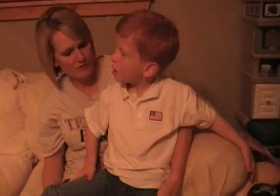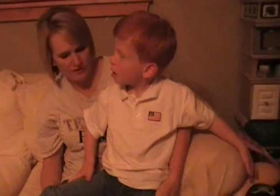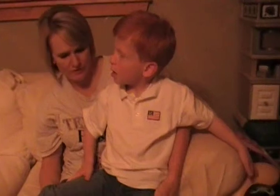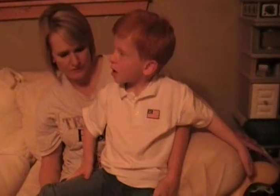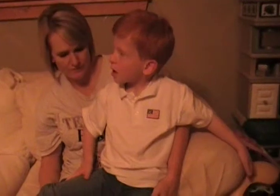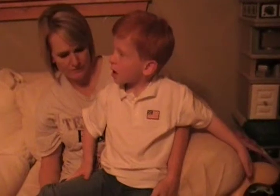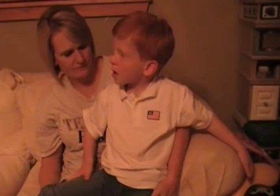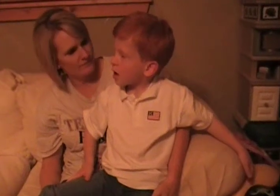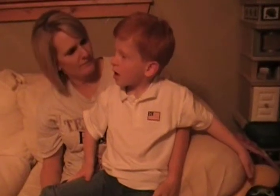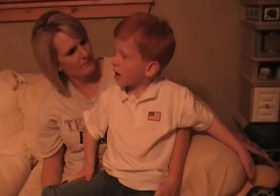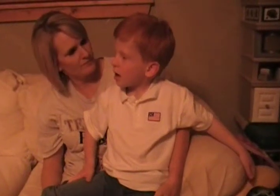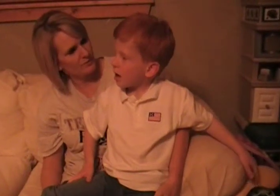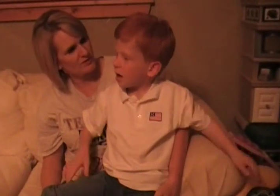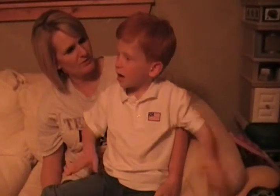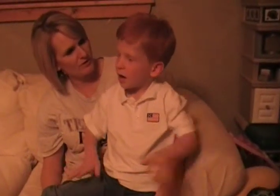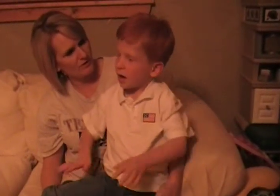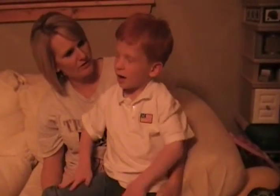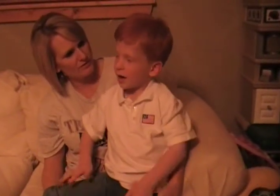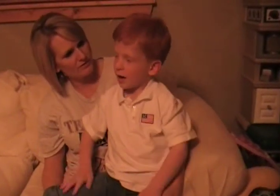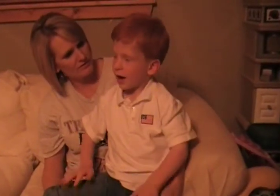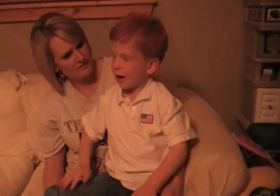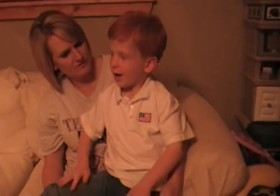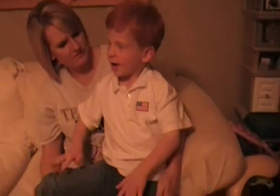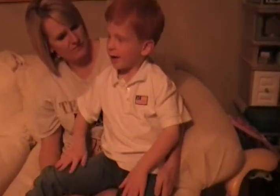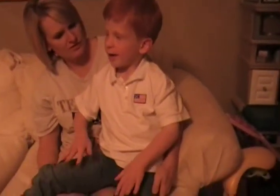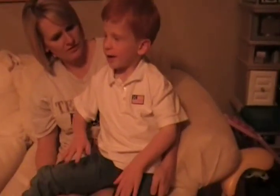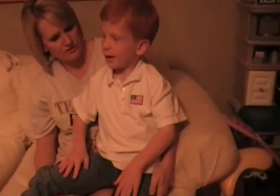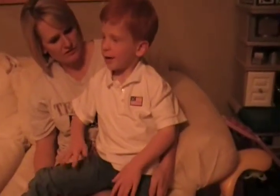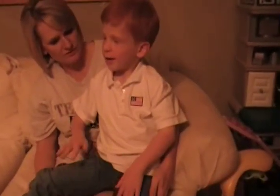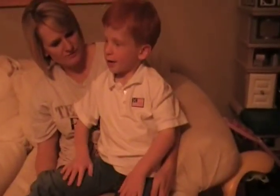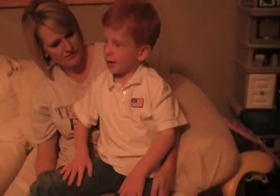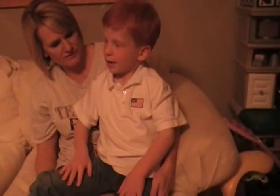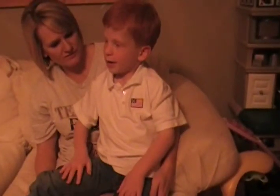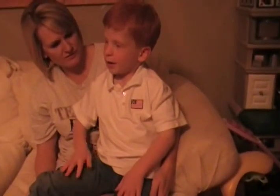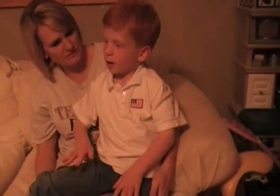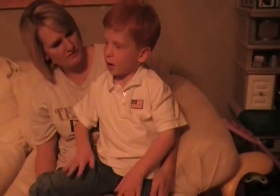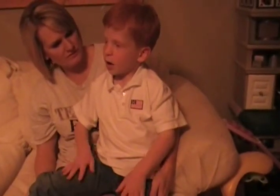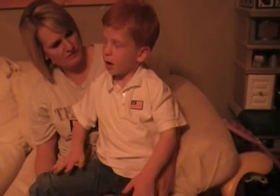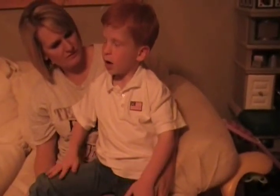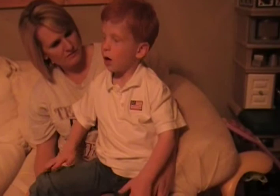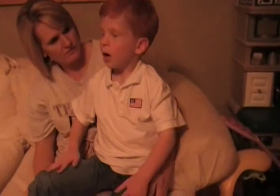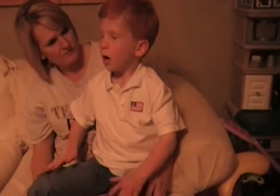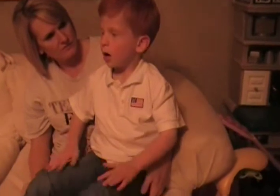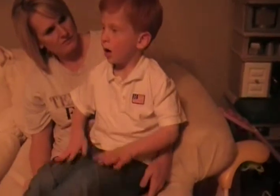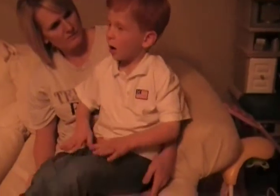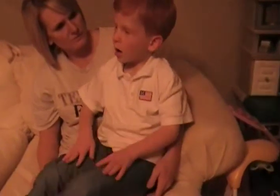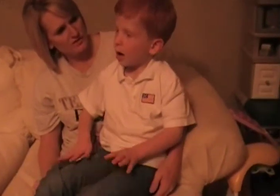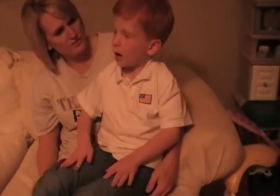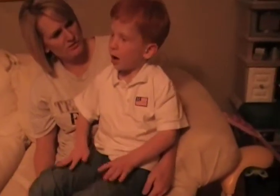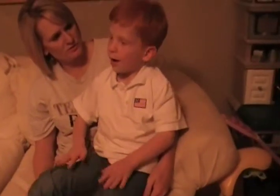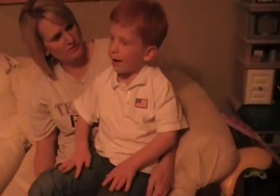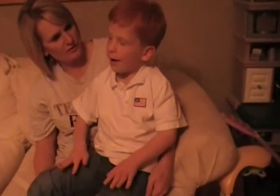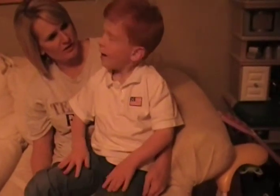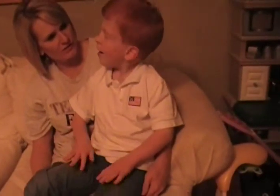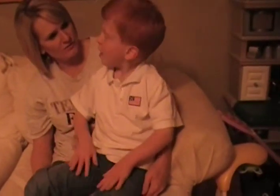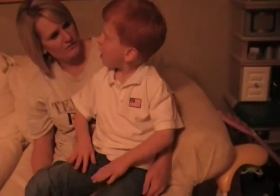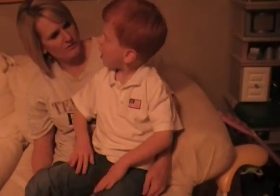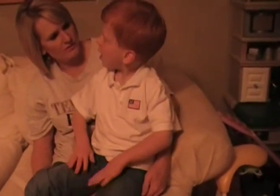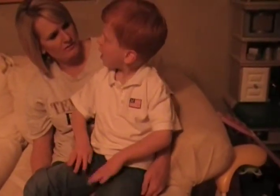Rodeo. Dancing. What do we do at the rodeo? We saw the drums. What else do we do at the rodeo?